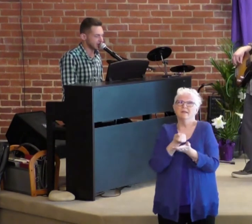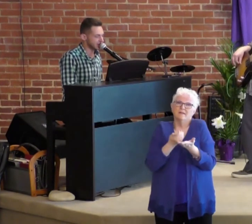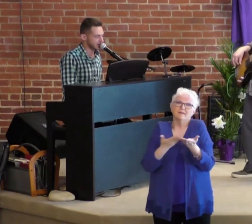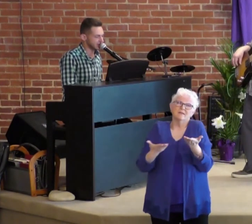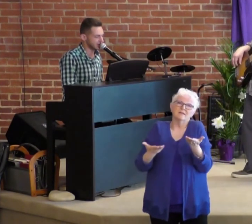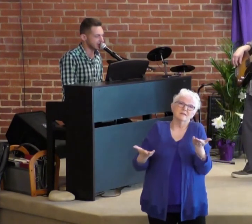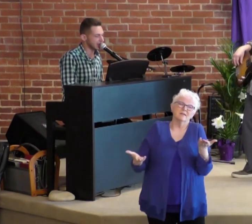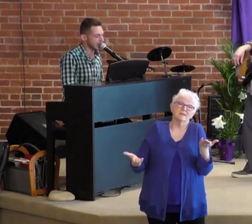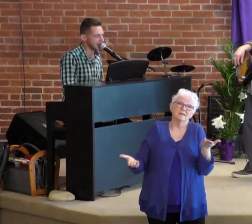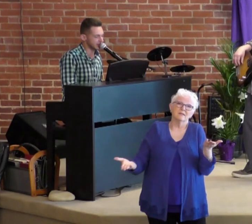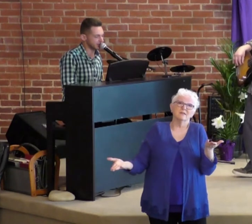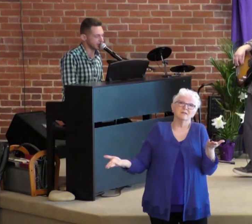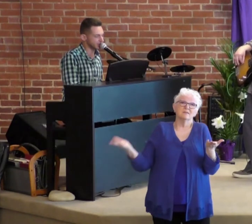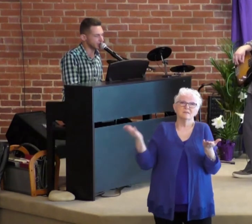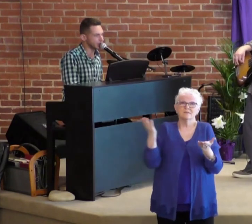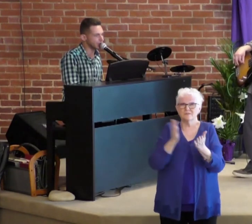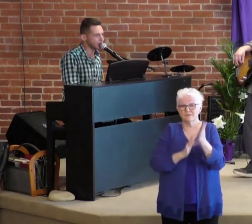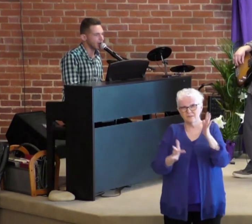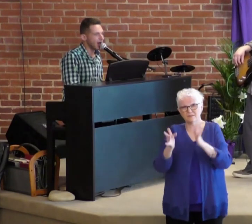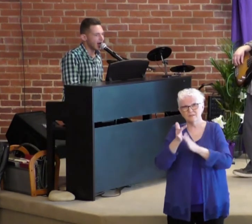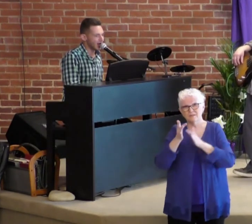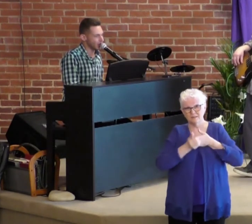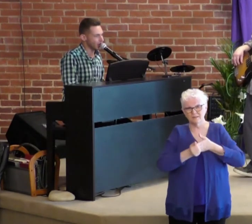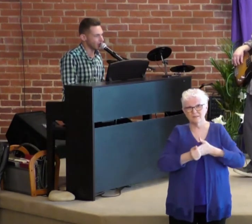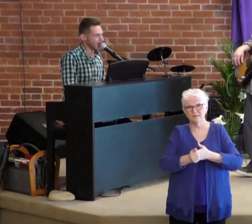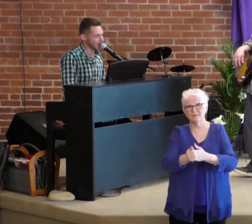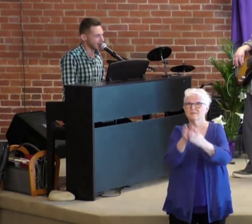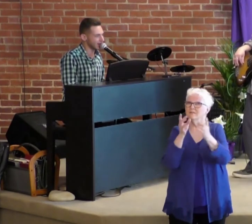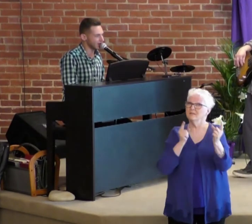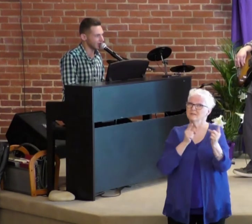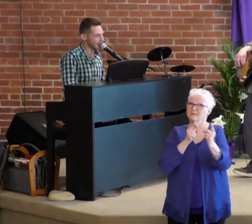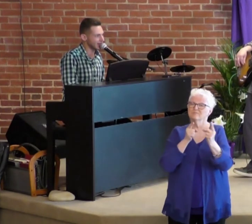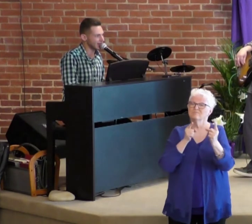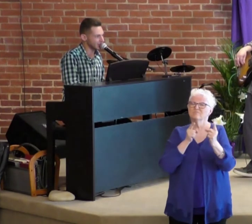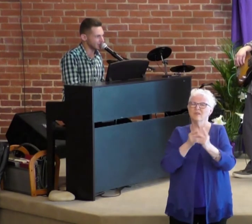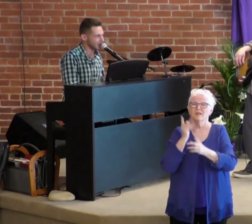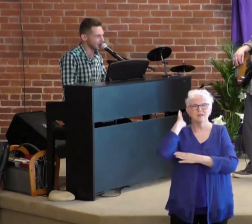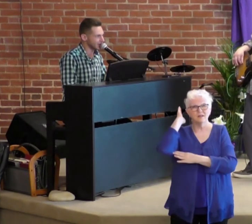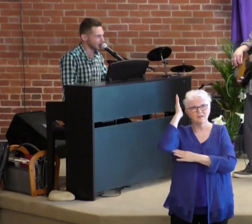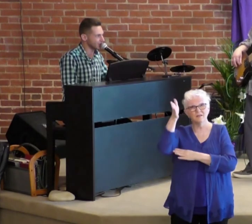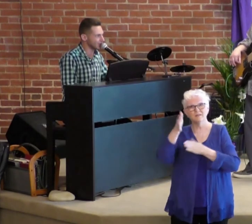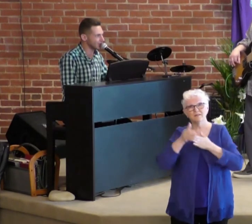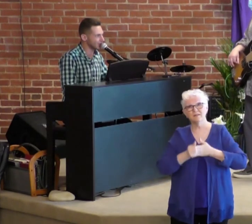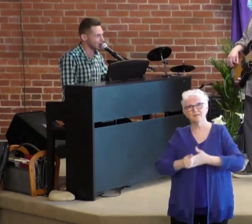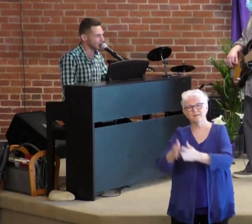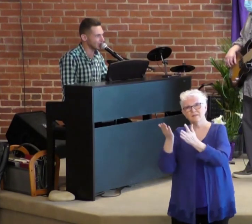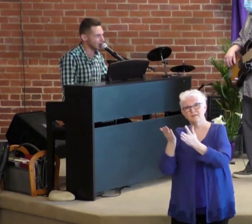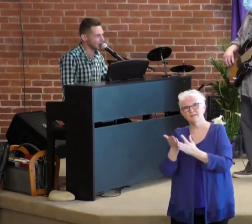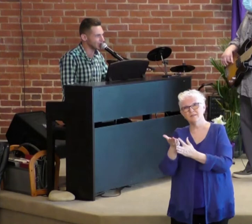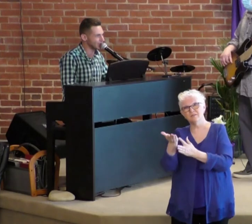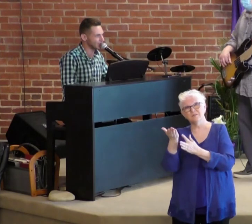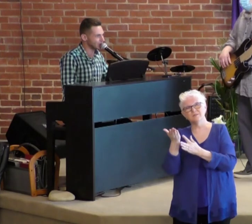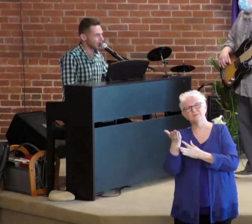that Jesus leads me to, I know that He'll lead me through.